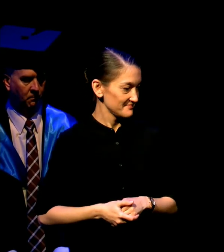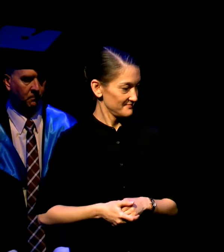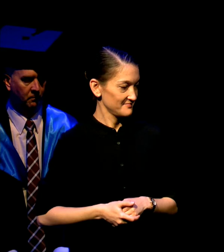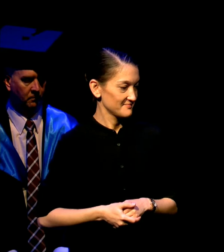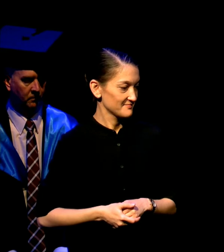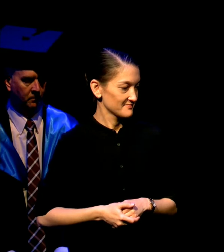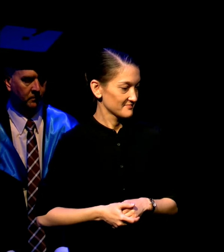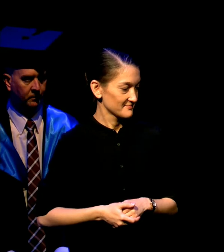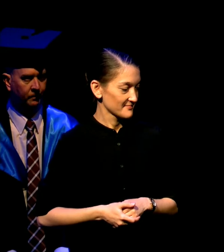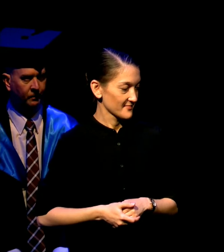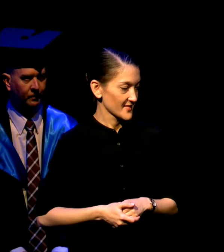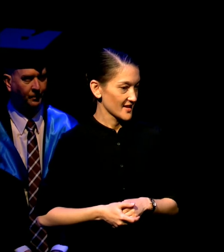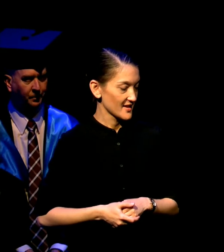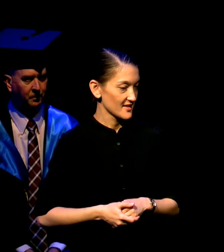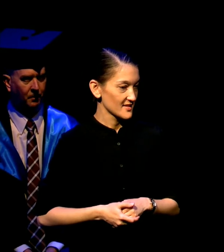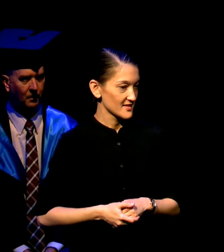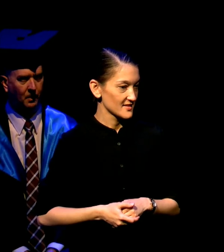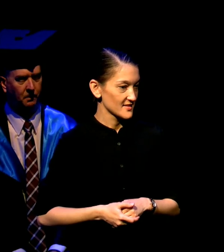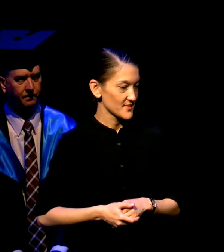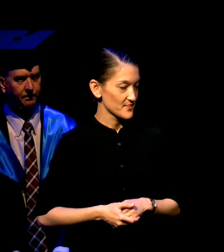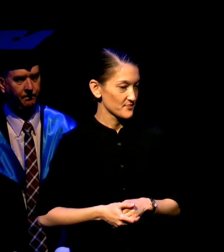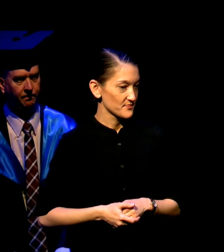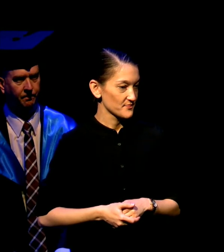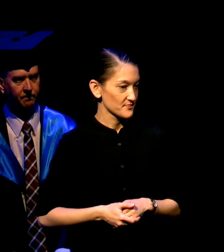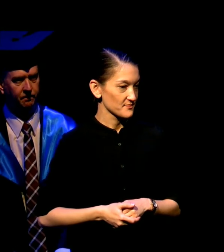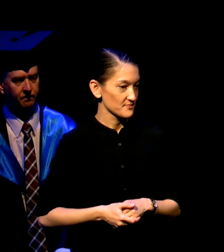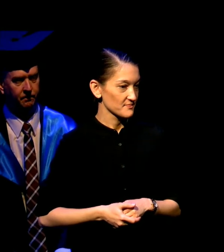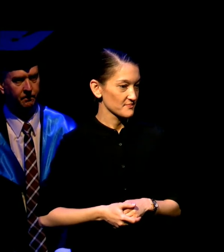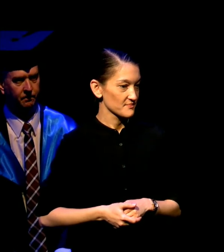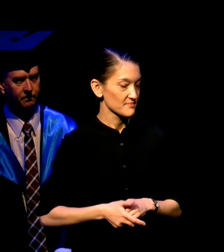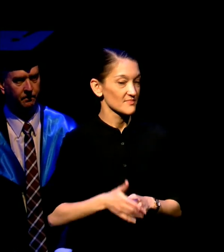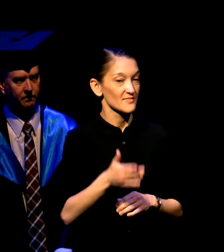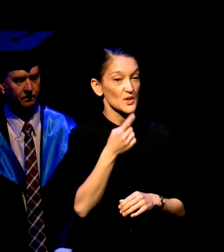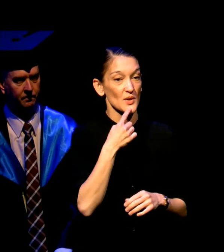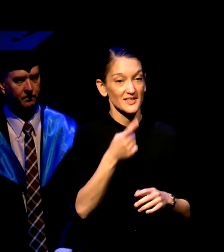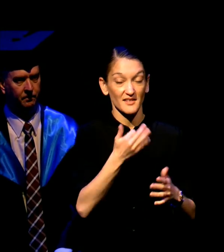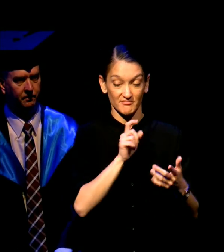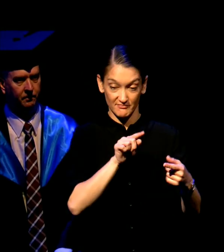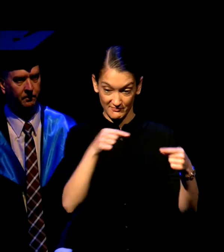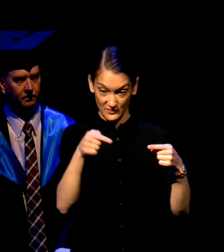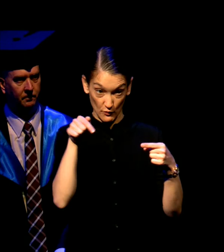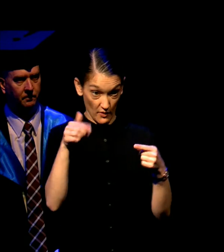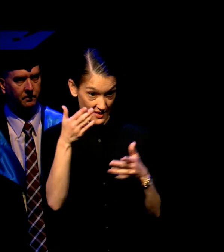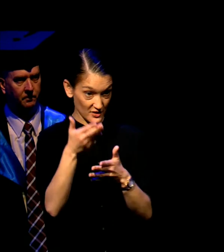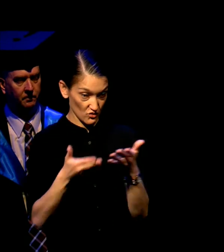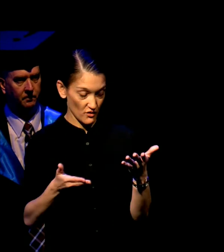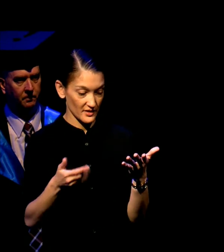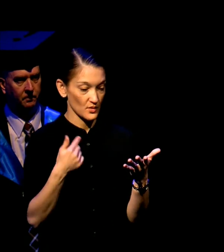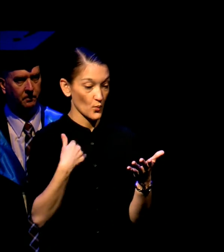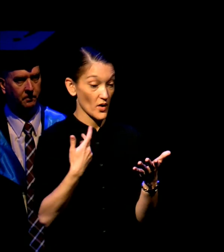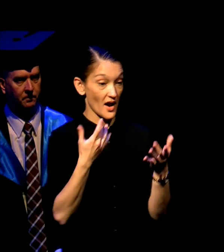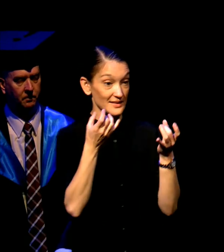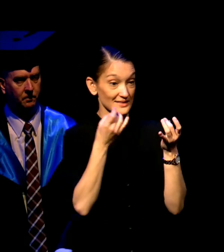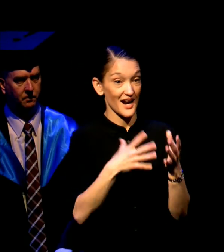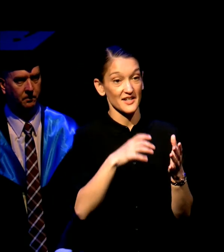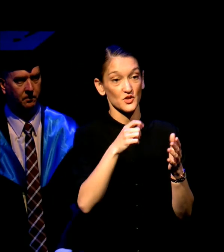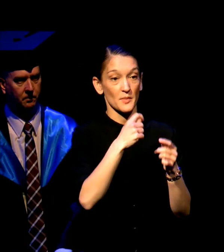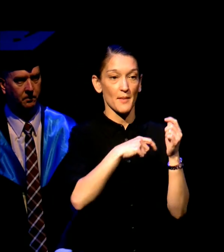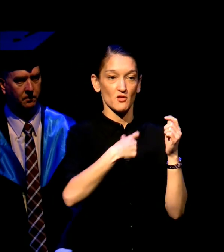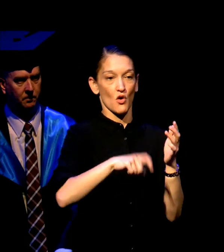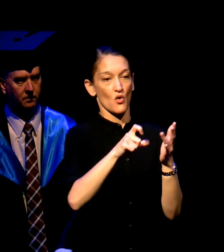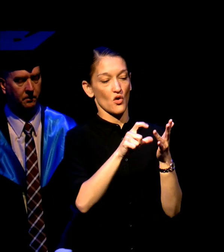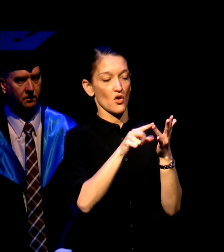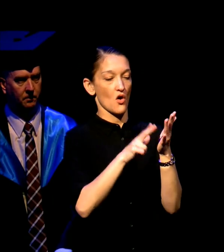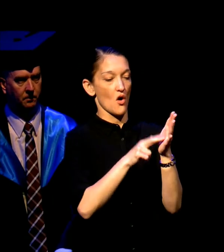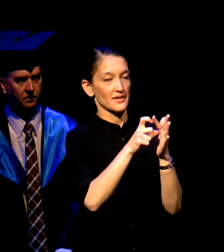control. Interestingly though, in juxtaposition to Jack's story, when I started a tram conductor in 1990, the job